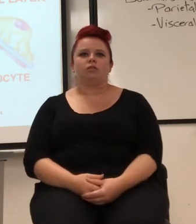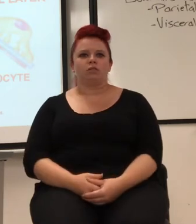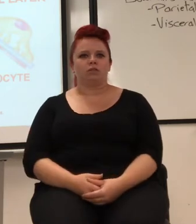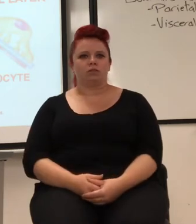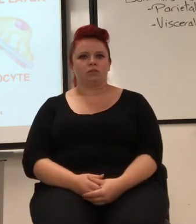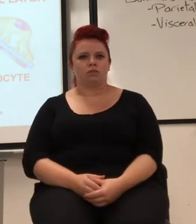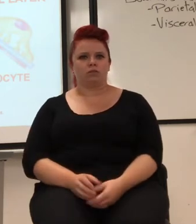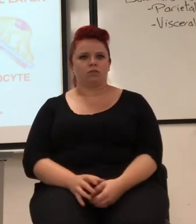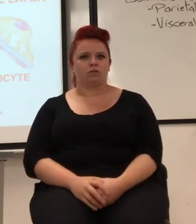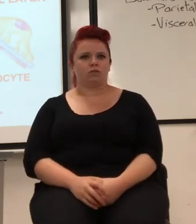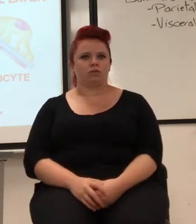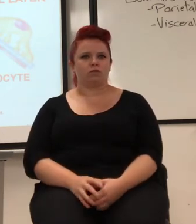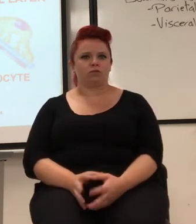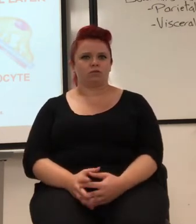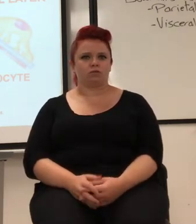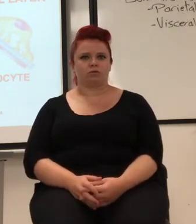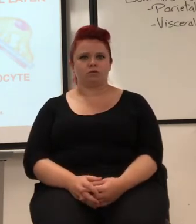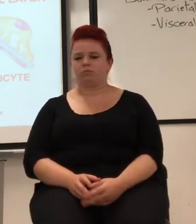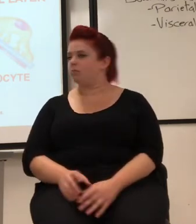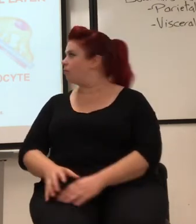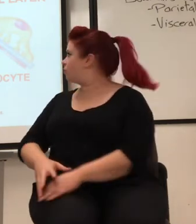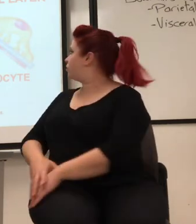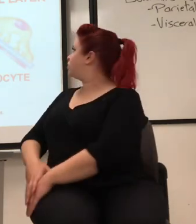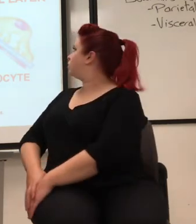Wrap around.